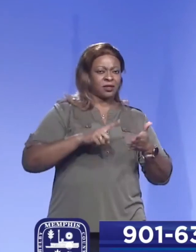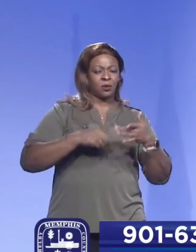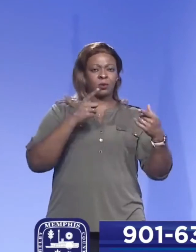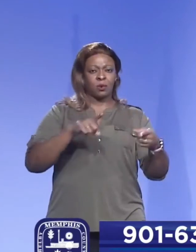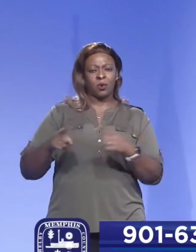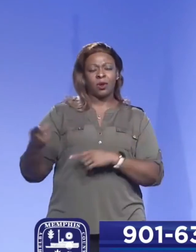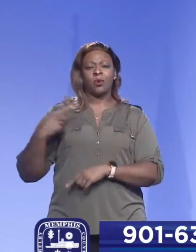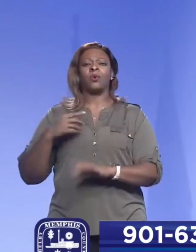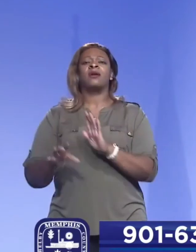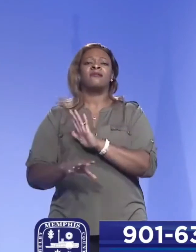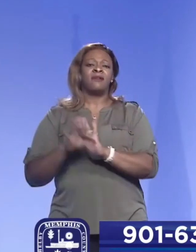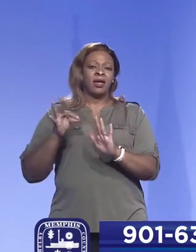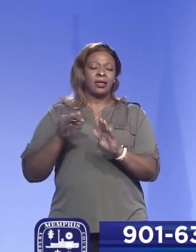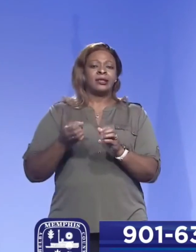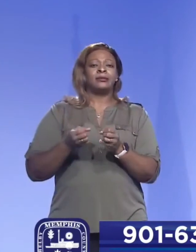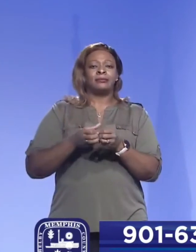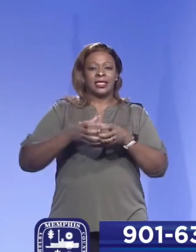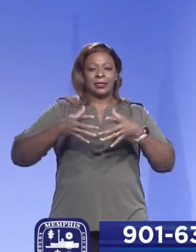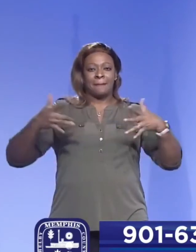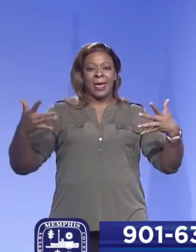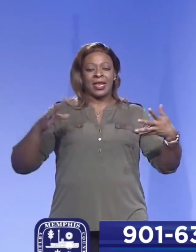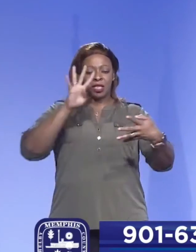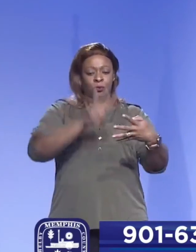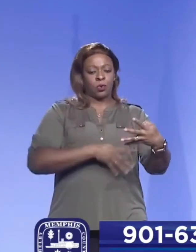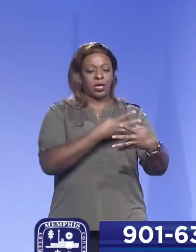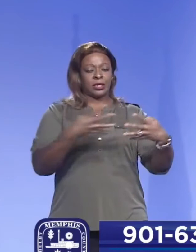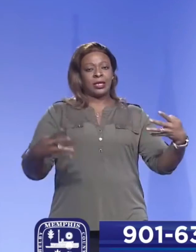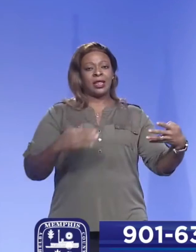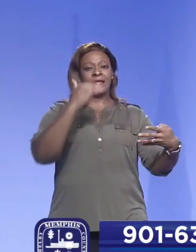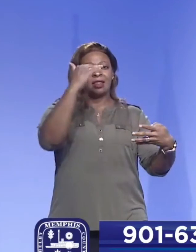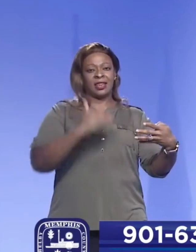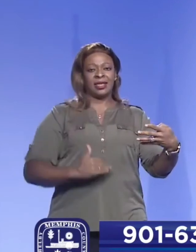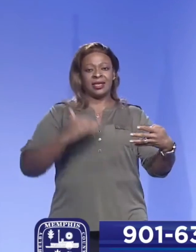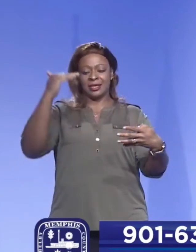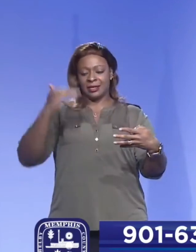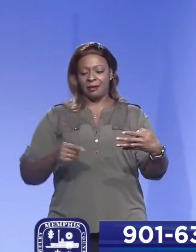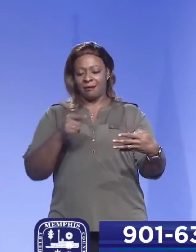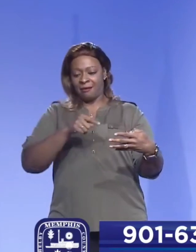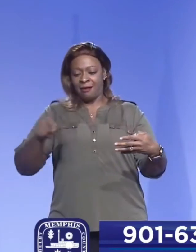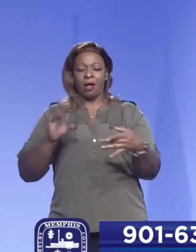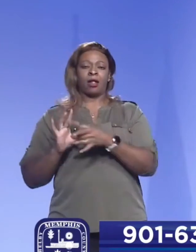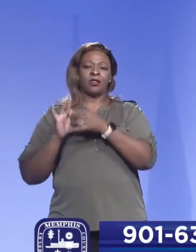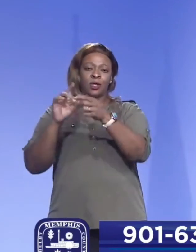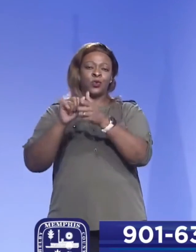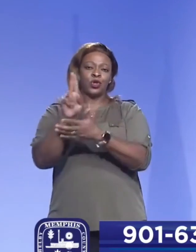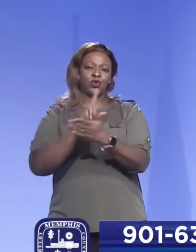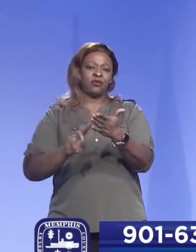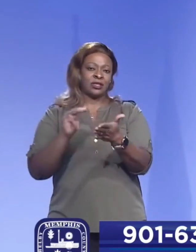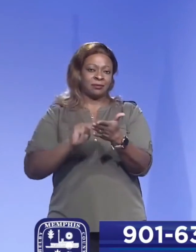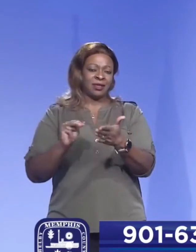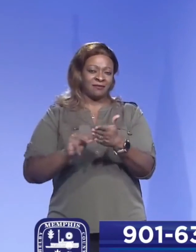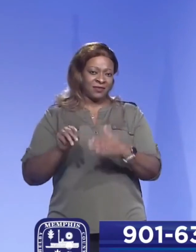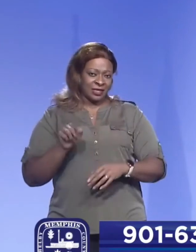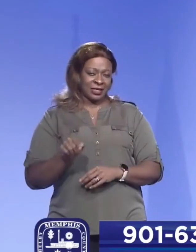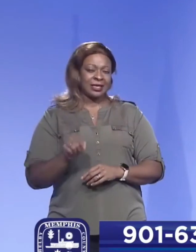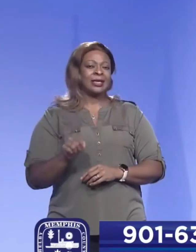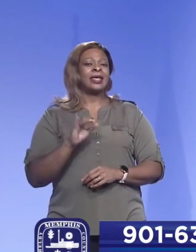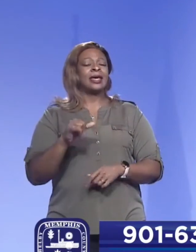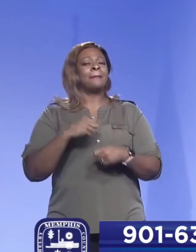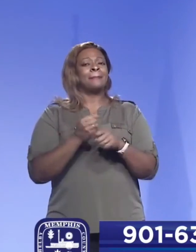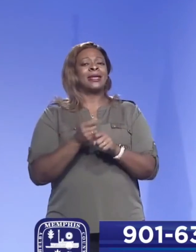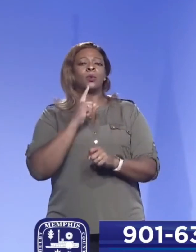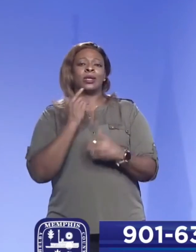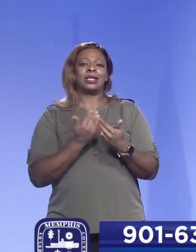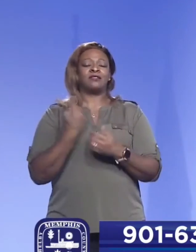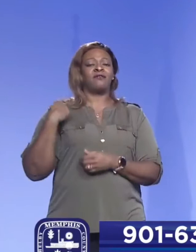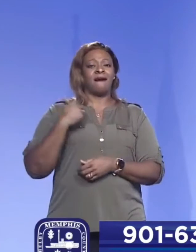on there, we got an expanded spreadsheet that lists the affiliations of these students with the university, and that makes it